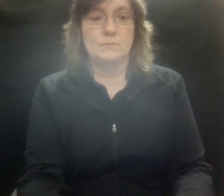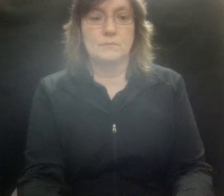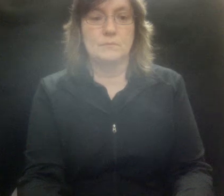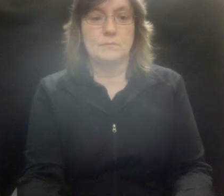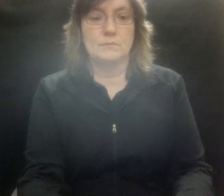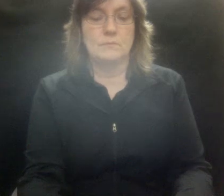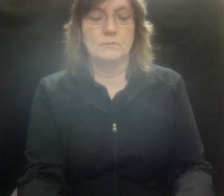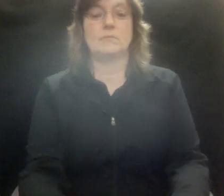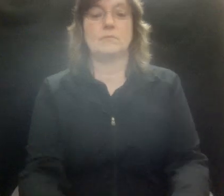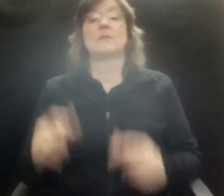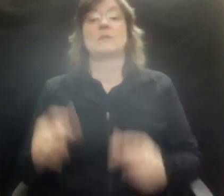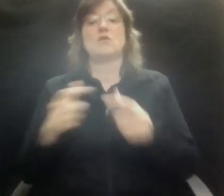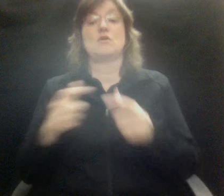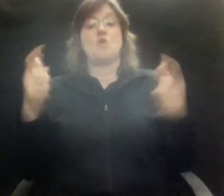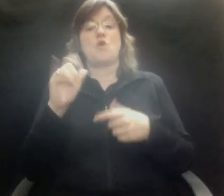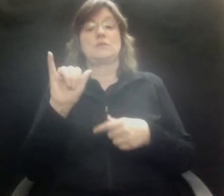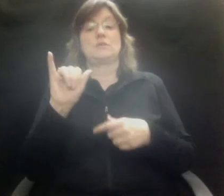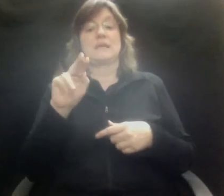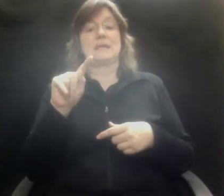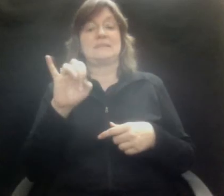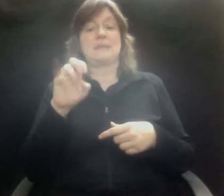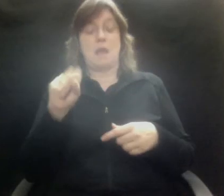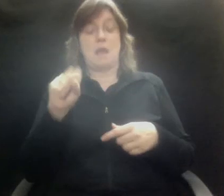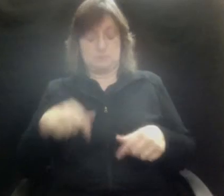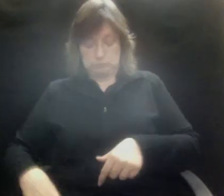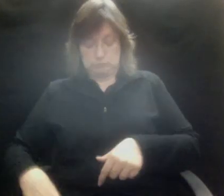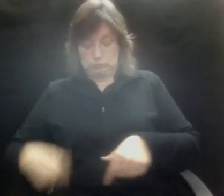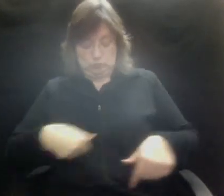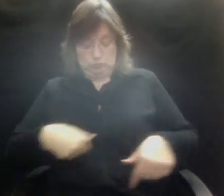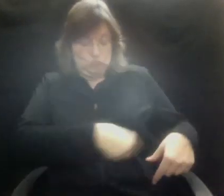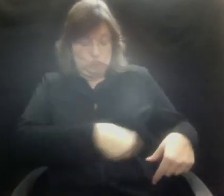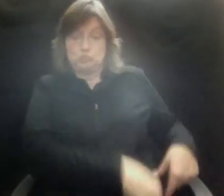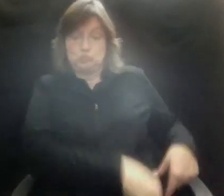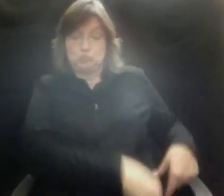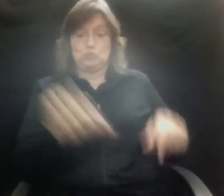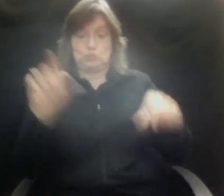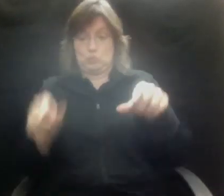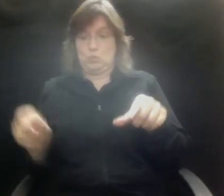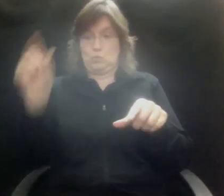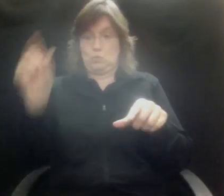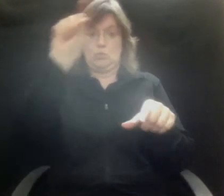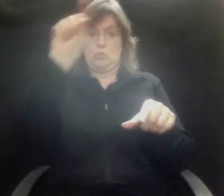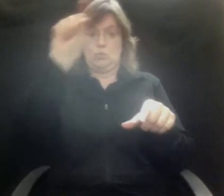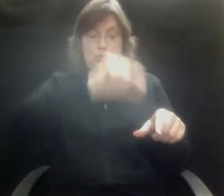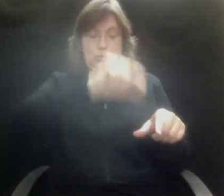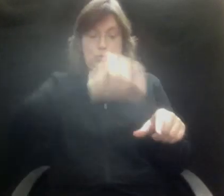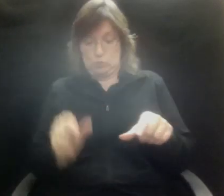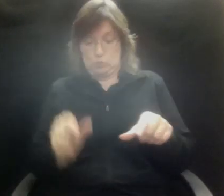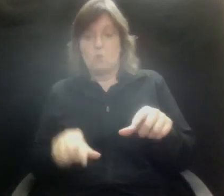The large intestine is going to receive material from the small intestine. And primarily, when we talk about material in the large